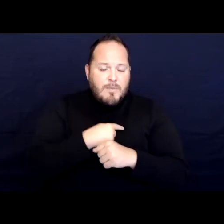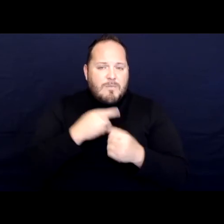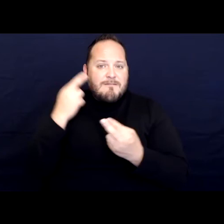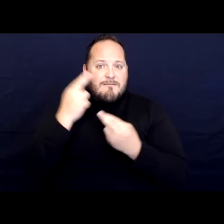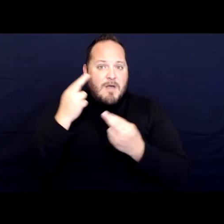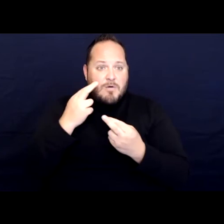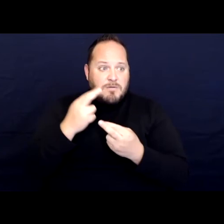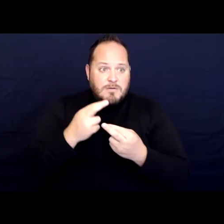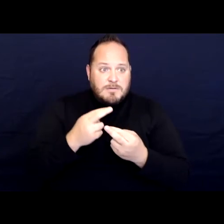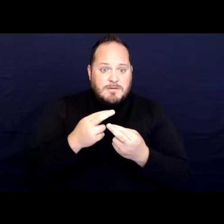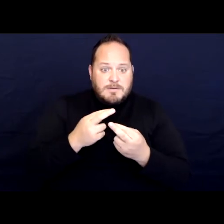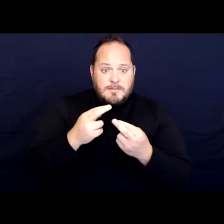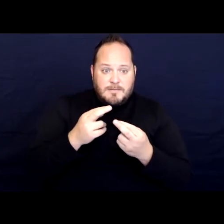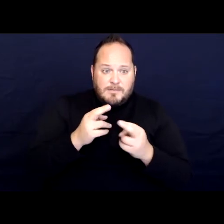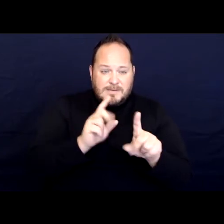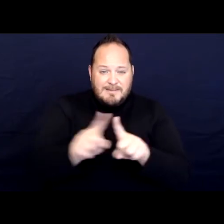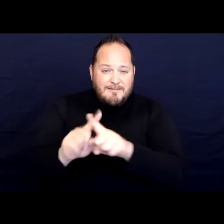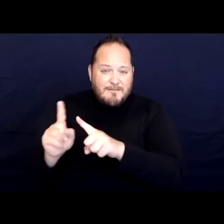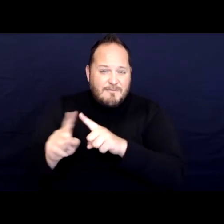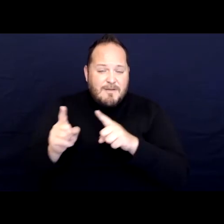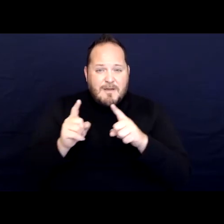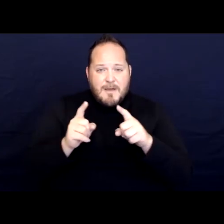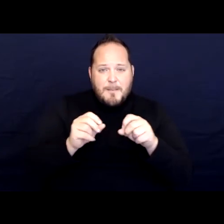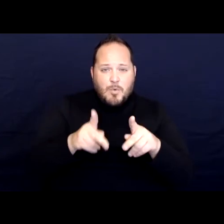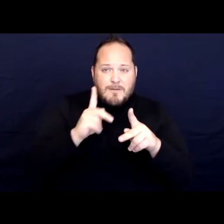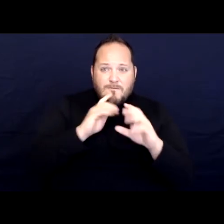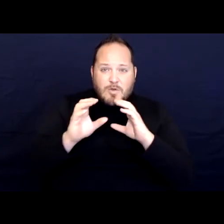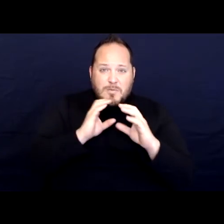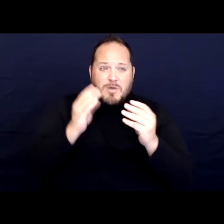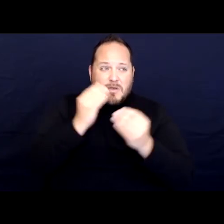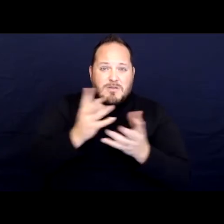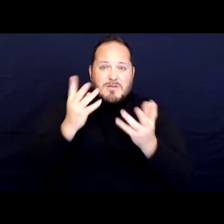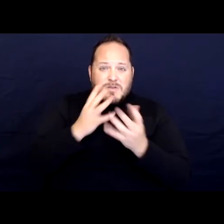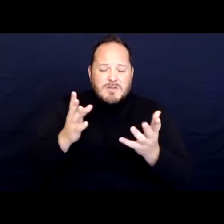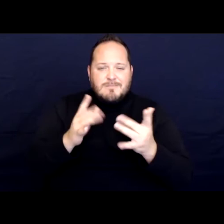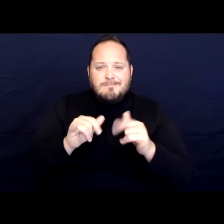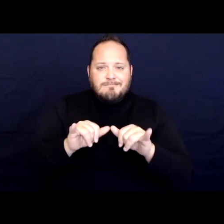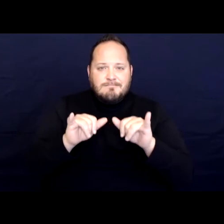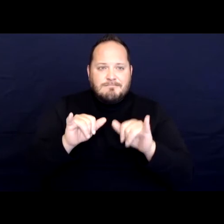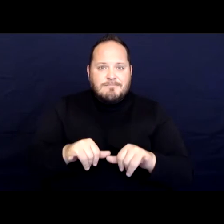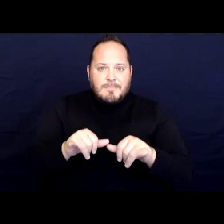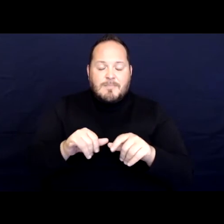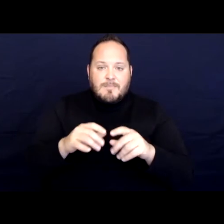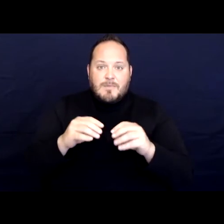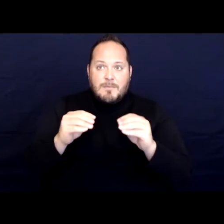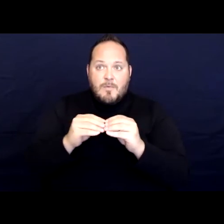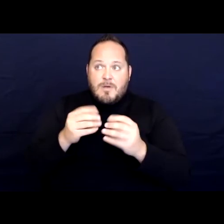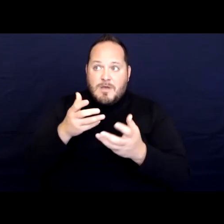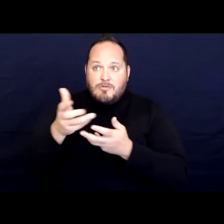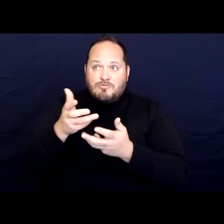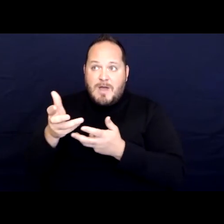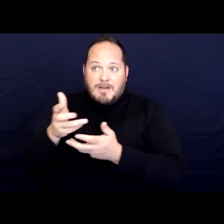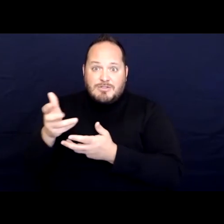do the communications and to reach out to the community, the more interaction we had.